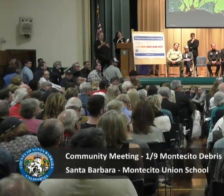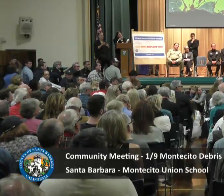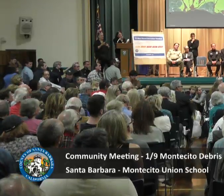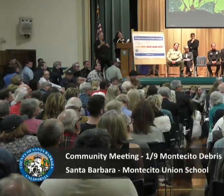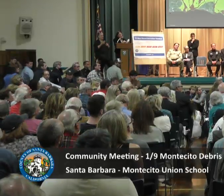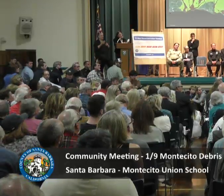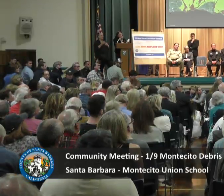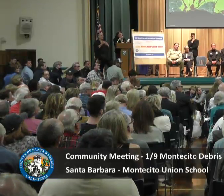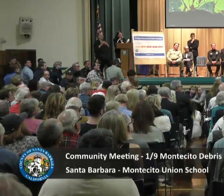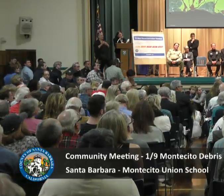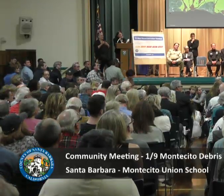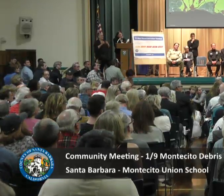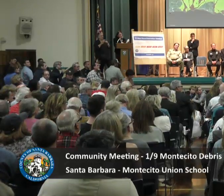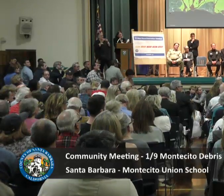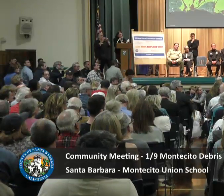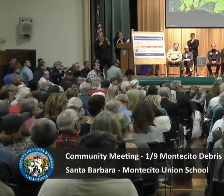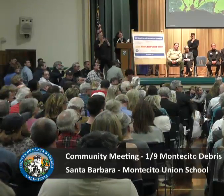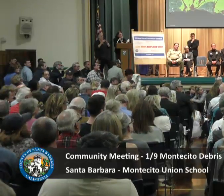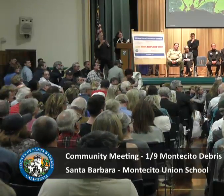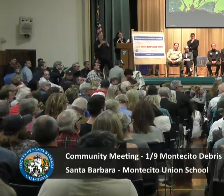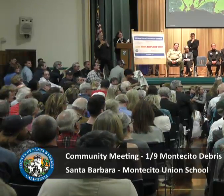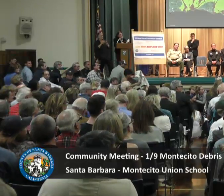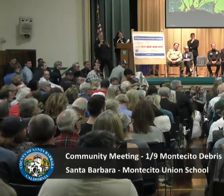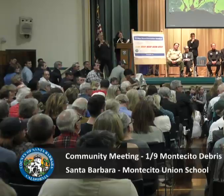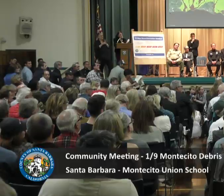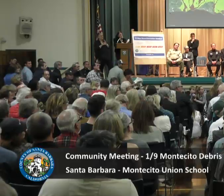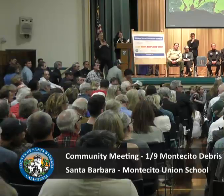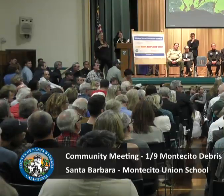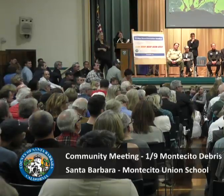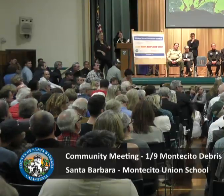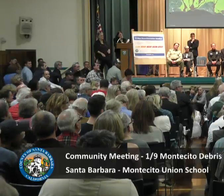our community back. I'm really impressed.